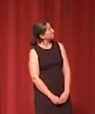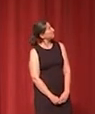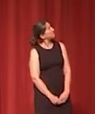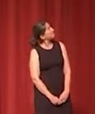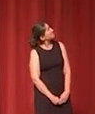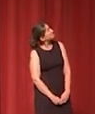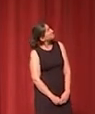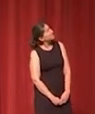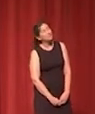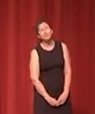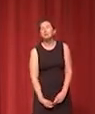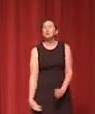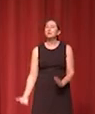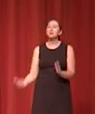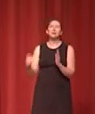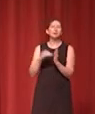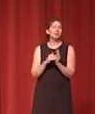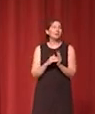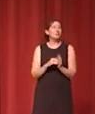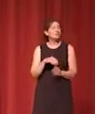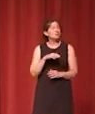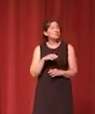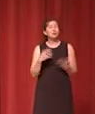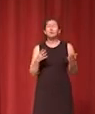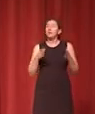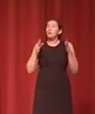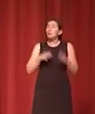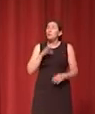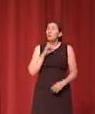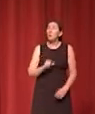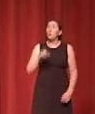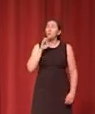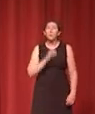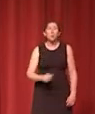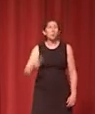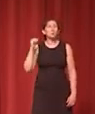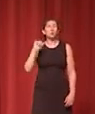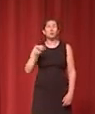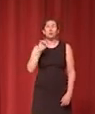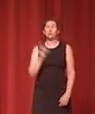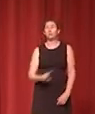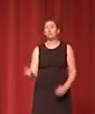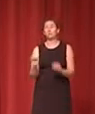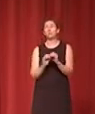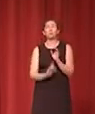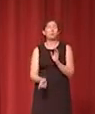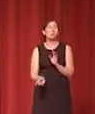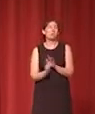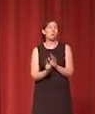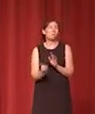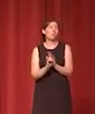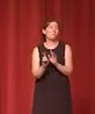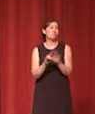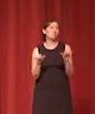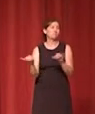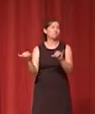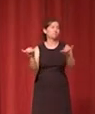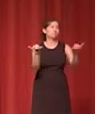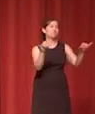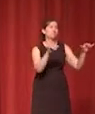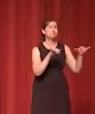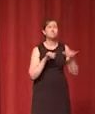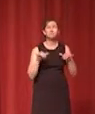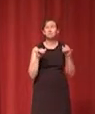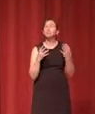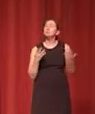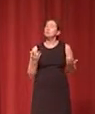again, Alzheimer's is more common as we age. We're having new therapies now where we can tell if it's Alzheimer's or it's not, but we